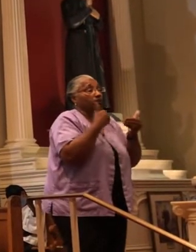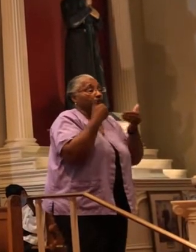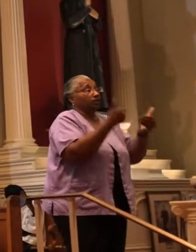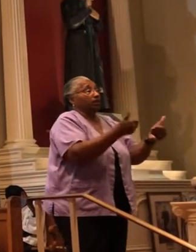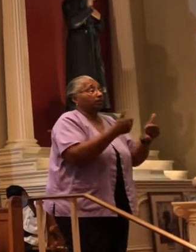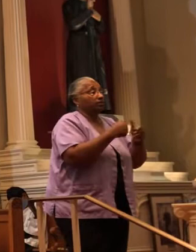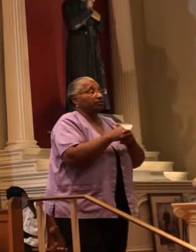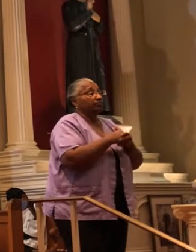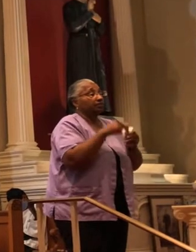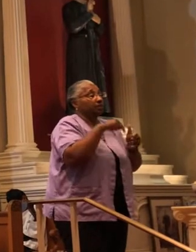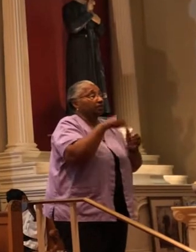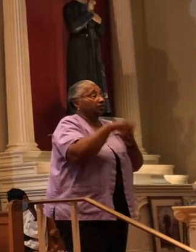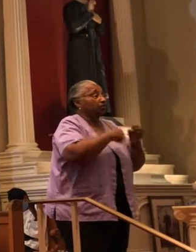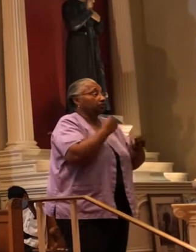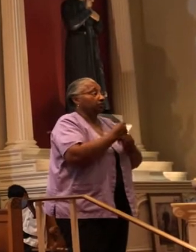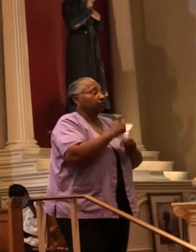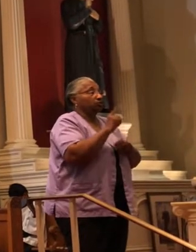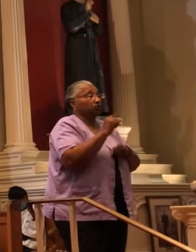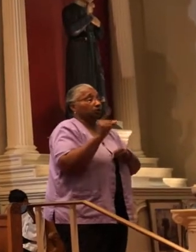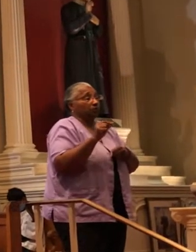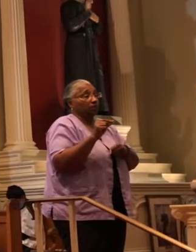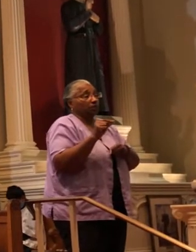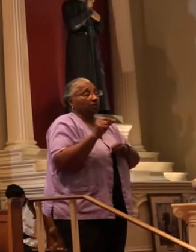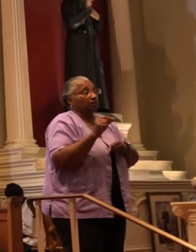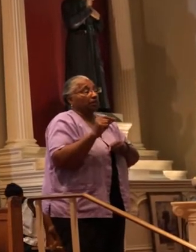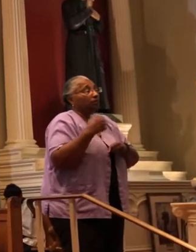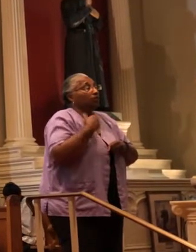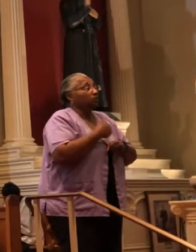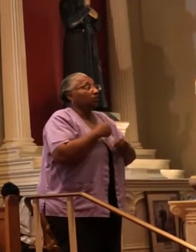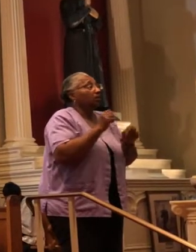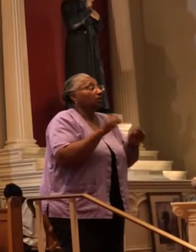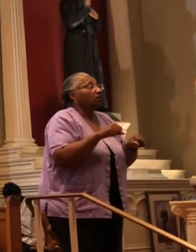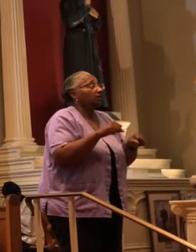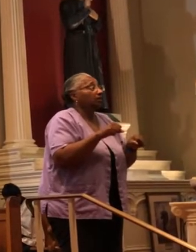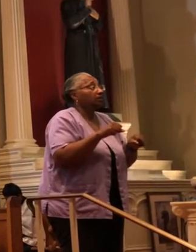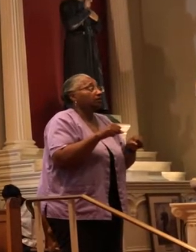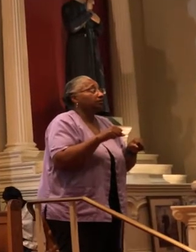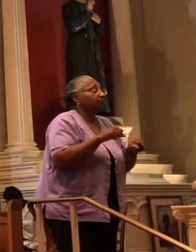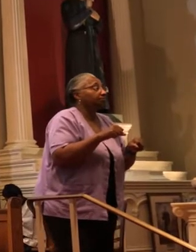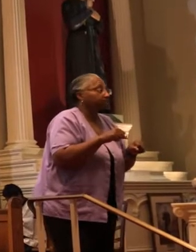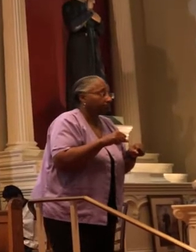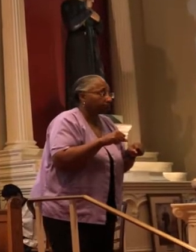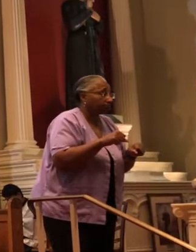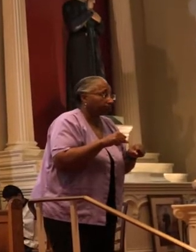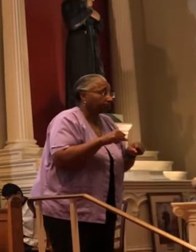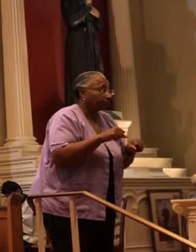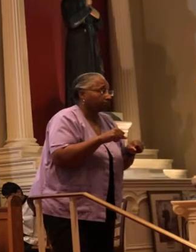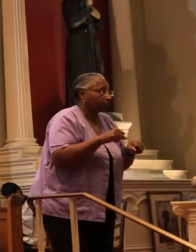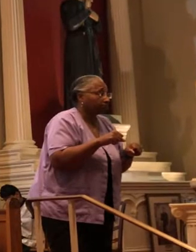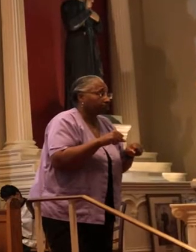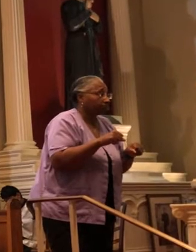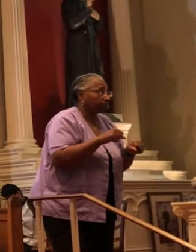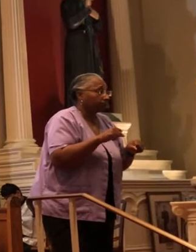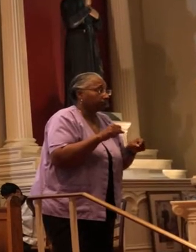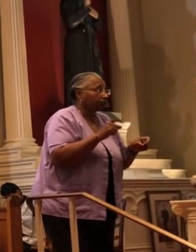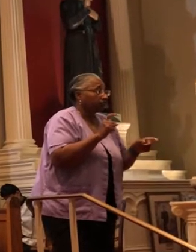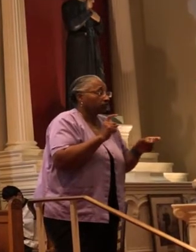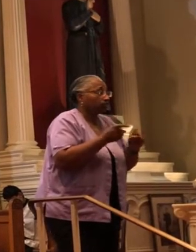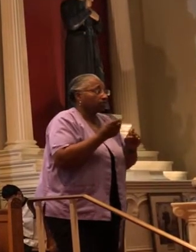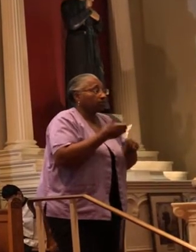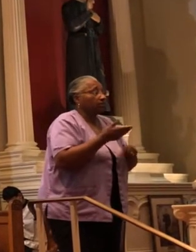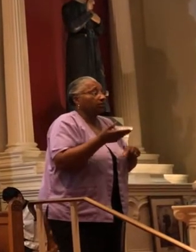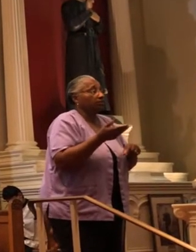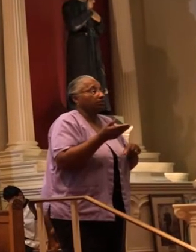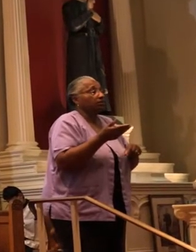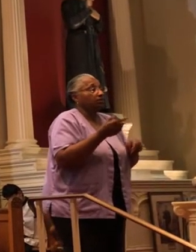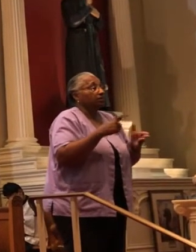forward this year, 2020, that we may be able to change those things. Next weekend,